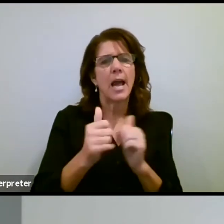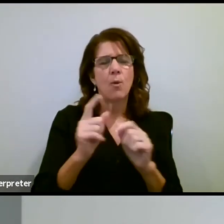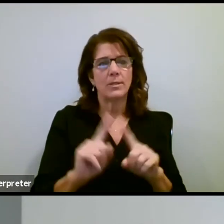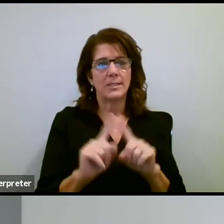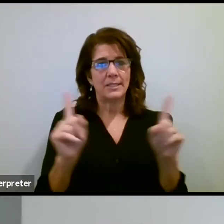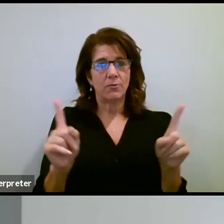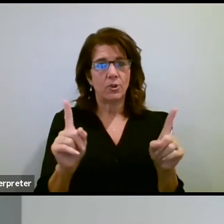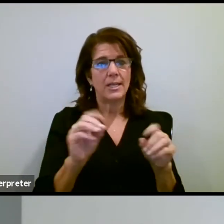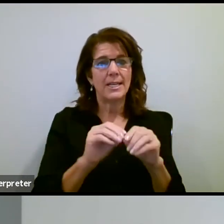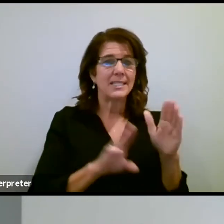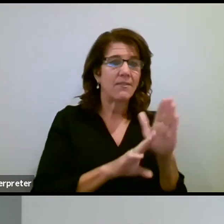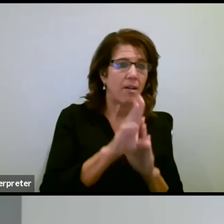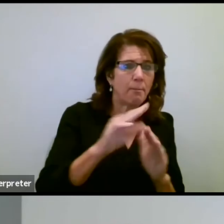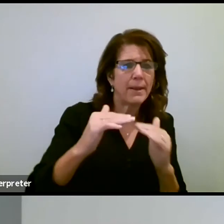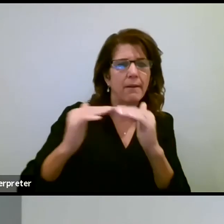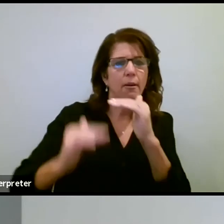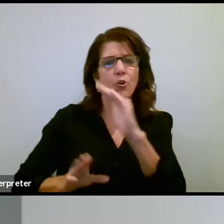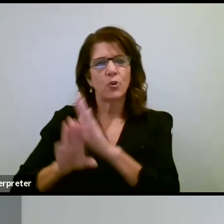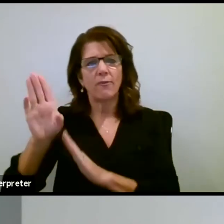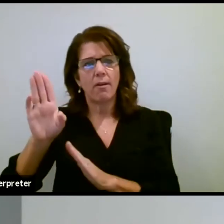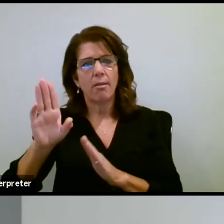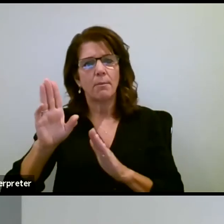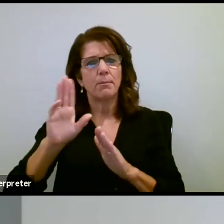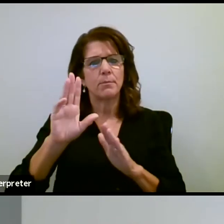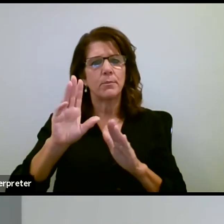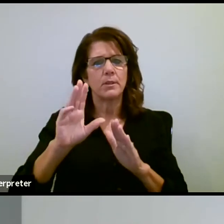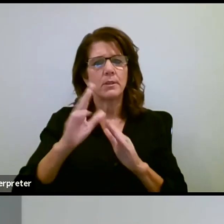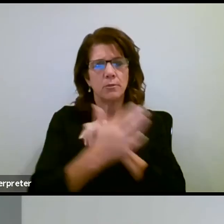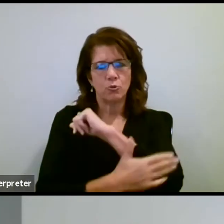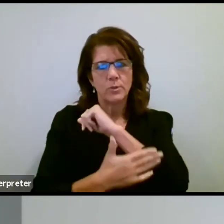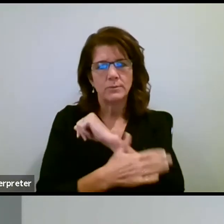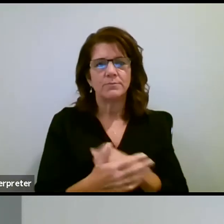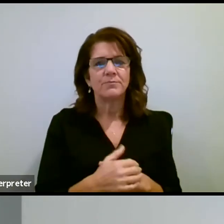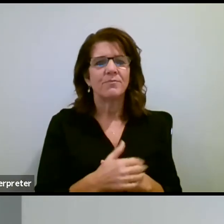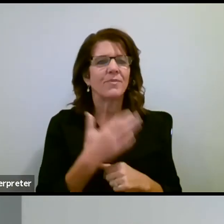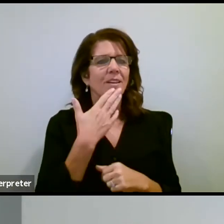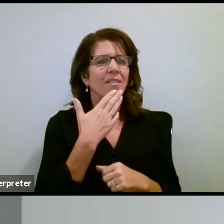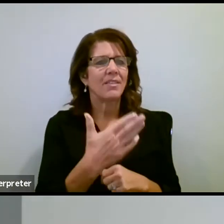in the developing and developed world. Thank you, Ursula.